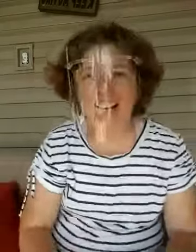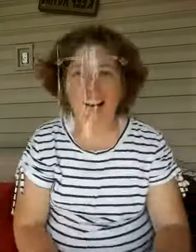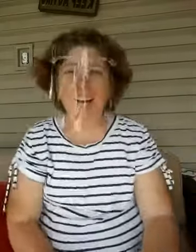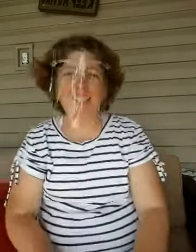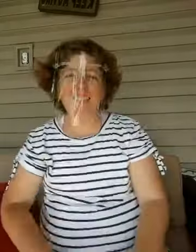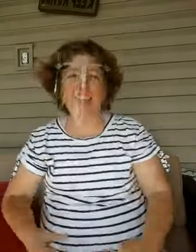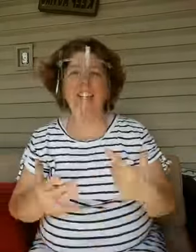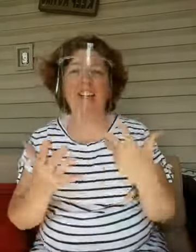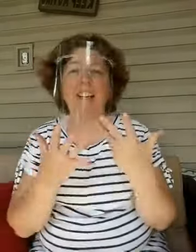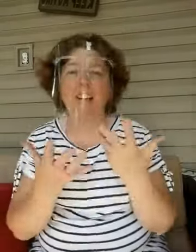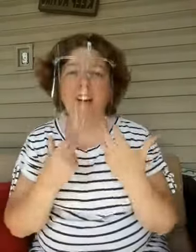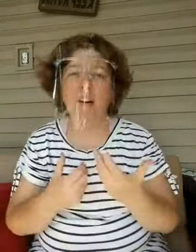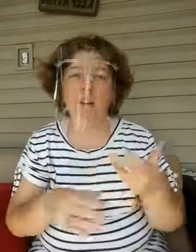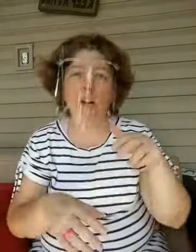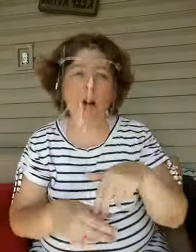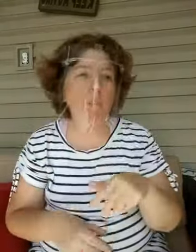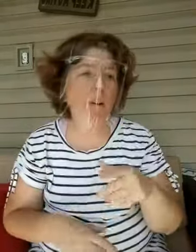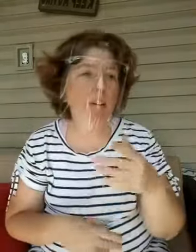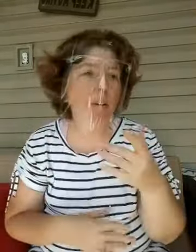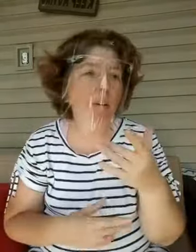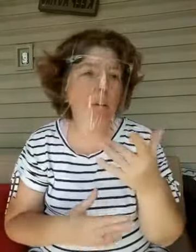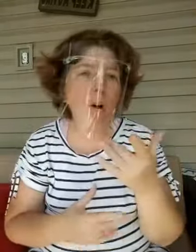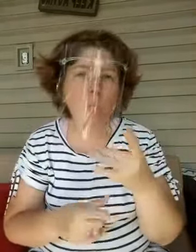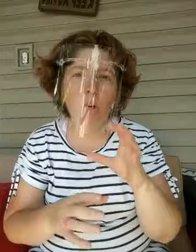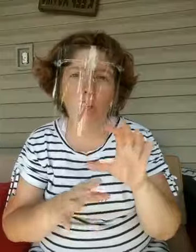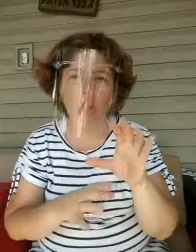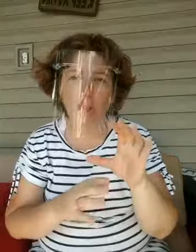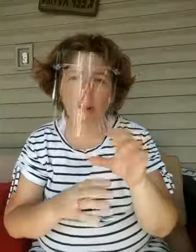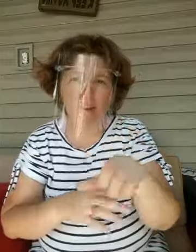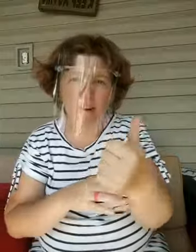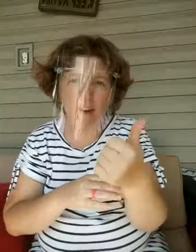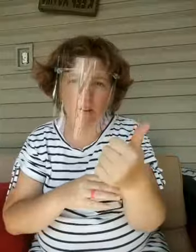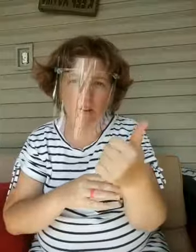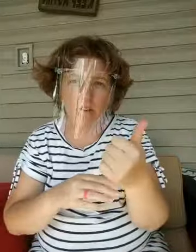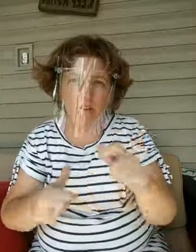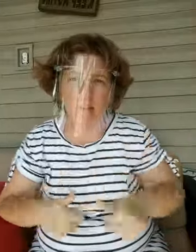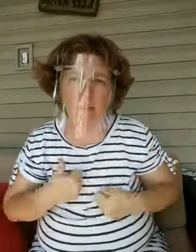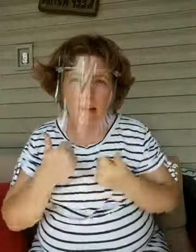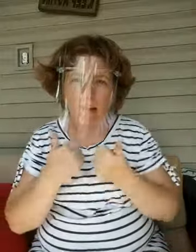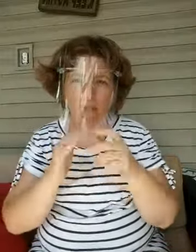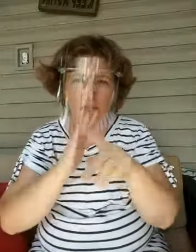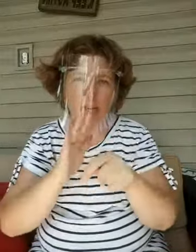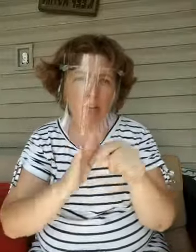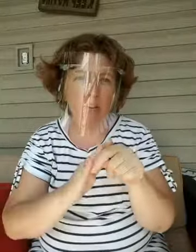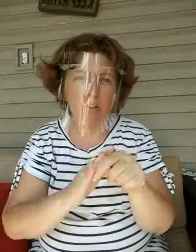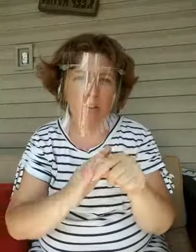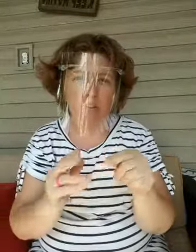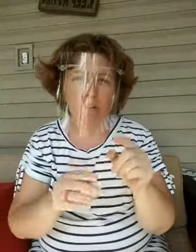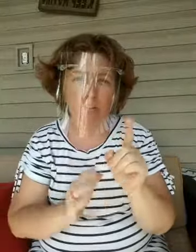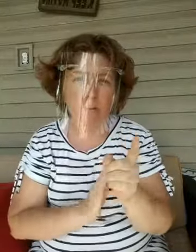Hey guys, I wanted to hop on here. We're gonna do another live video here in just a